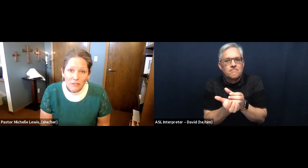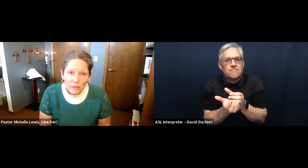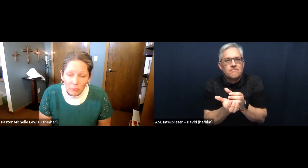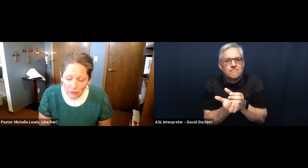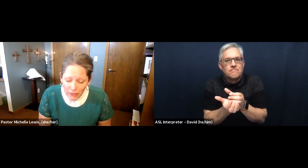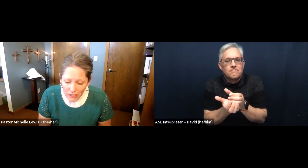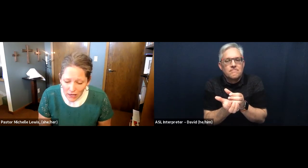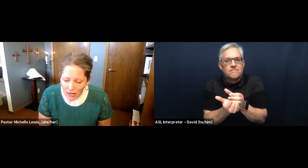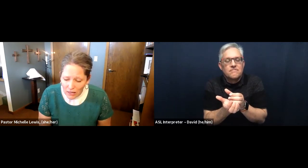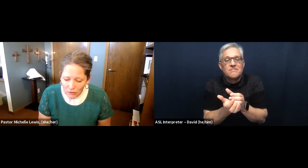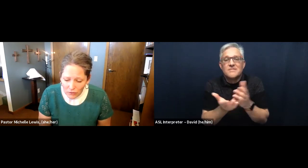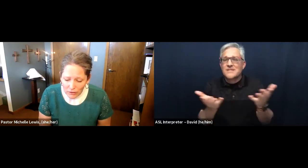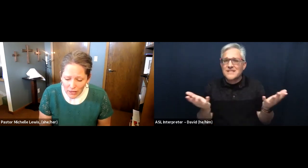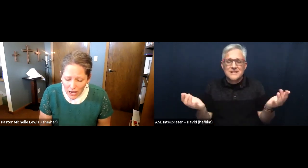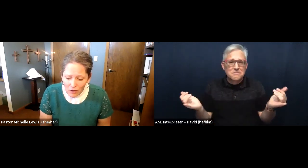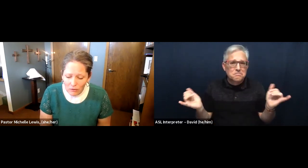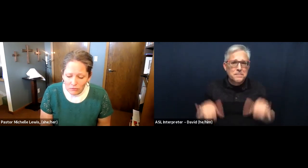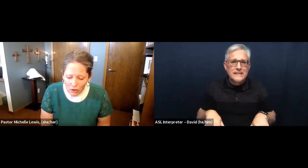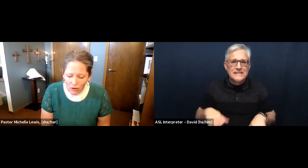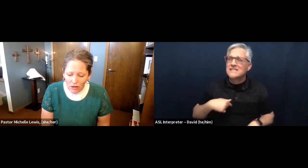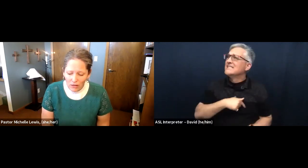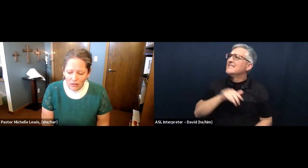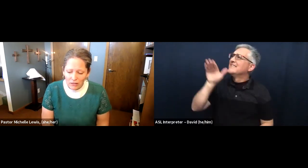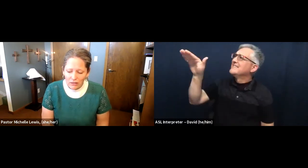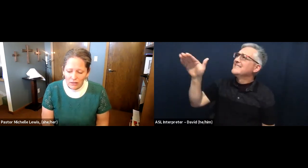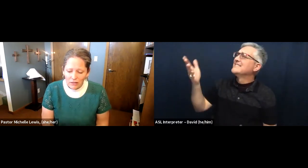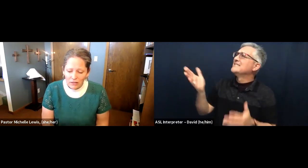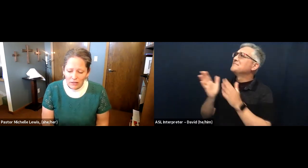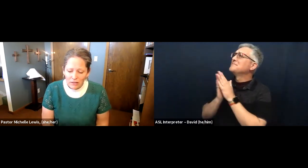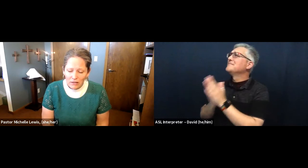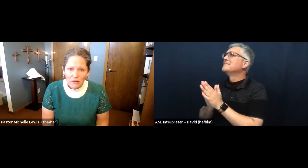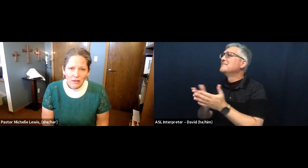And still we pray, Lord, how long?